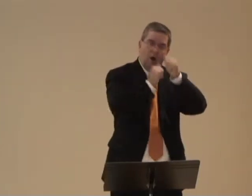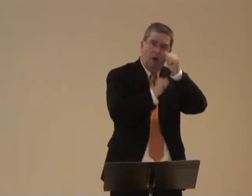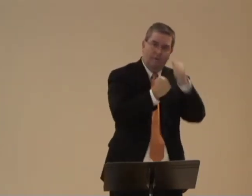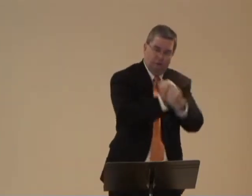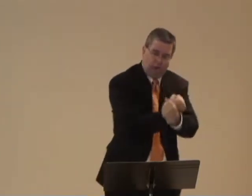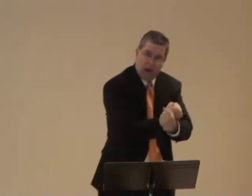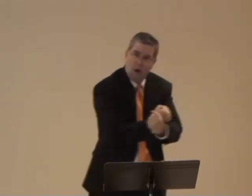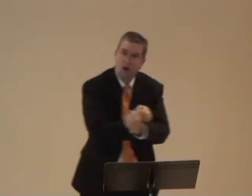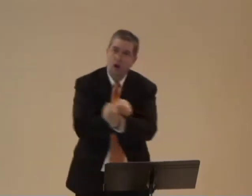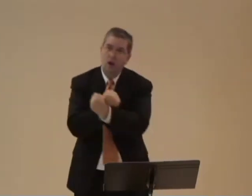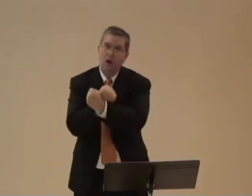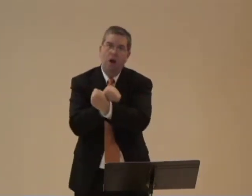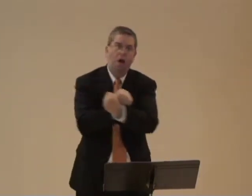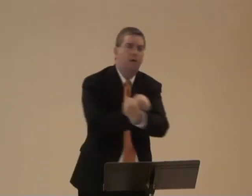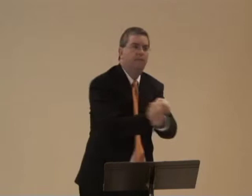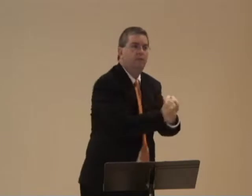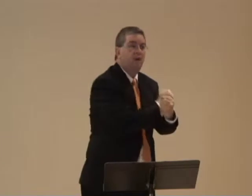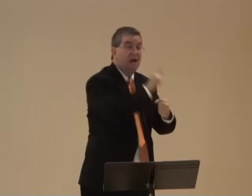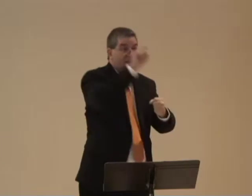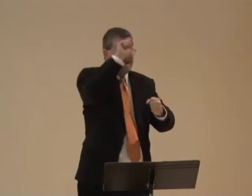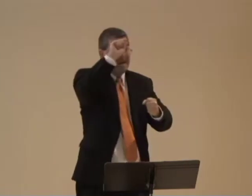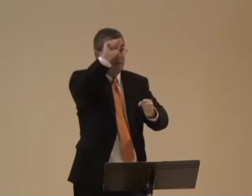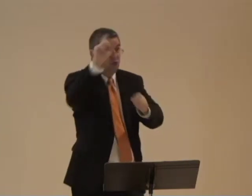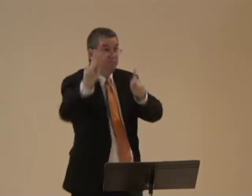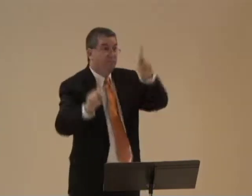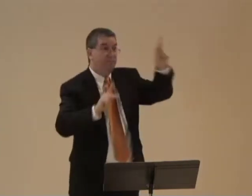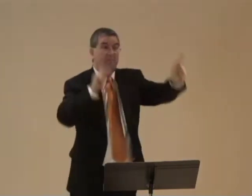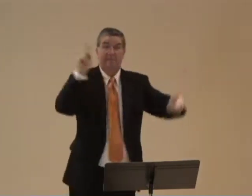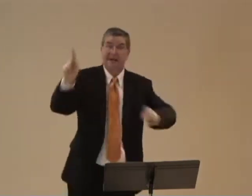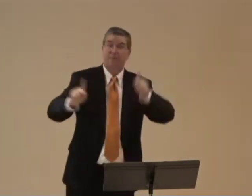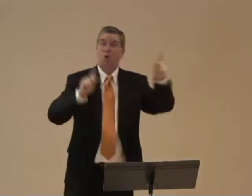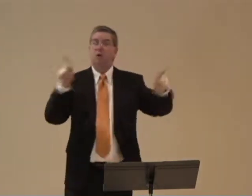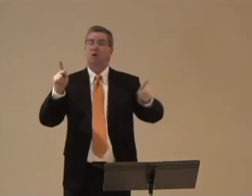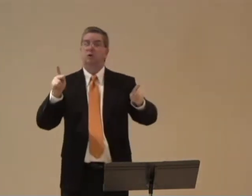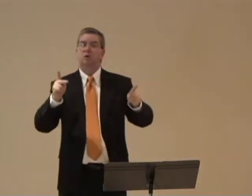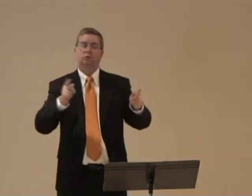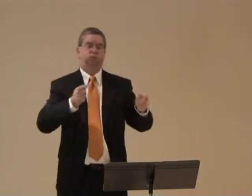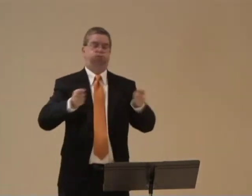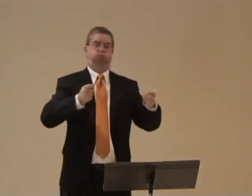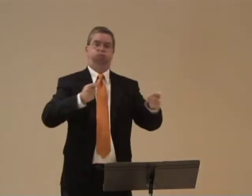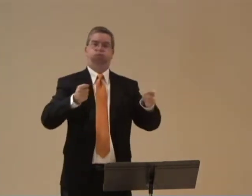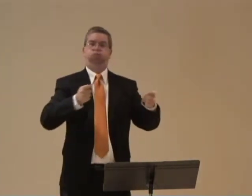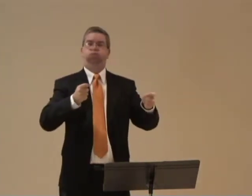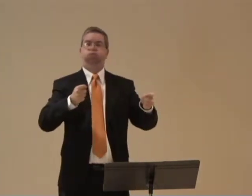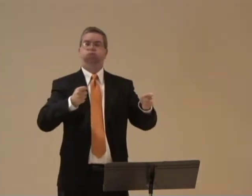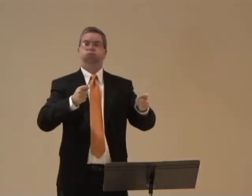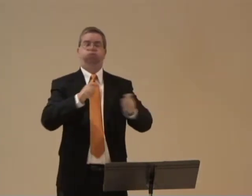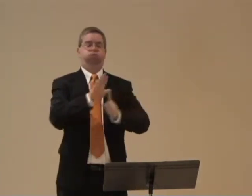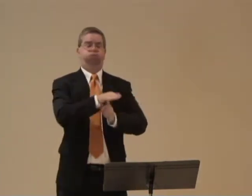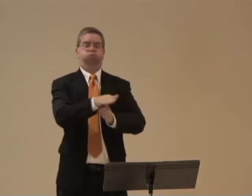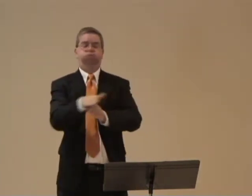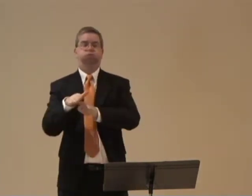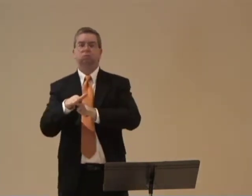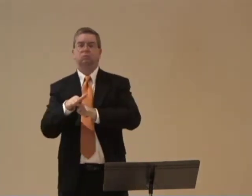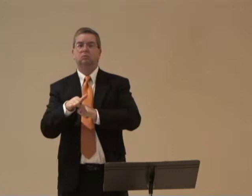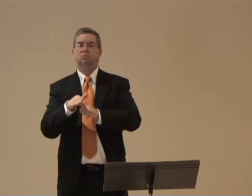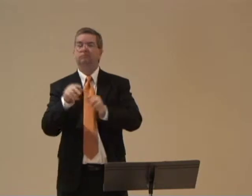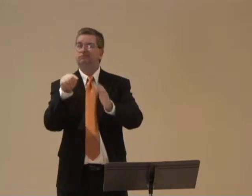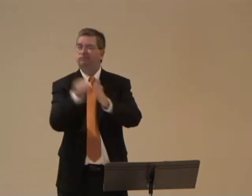been crying out to God because they were suffering so much in Egypt, being in bondage.